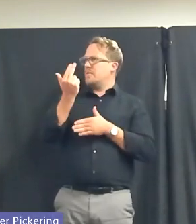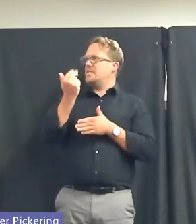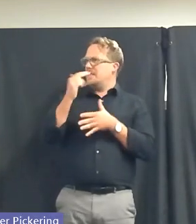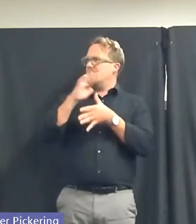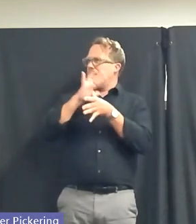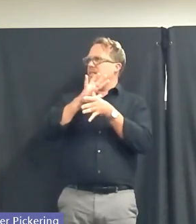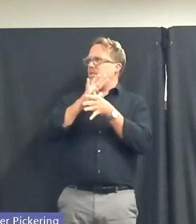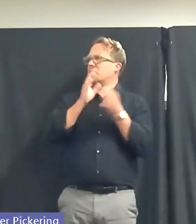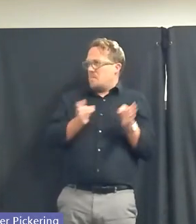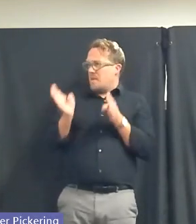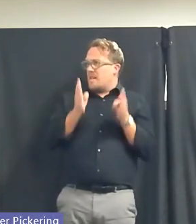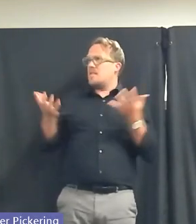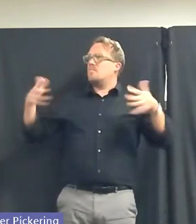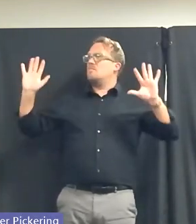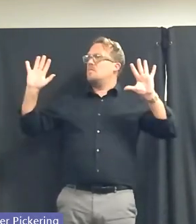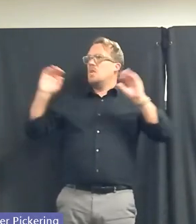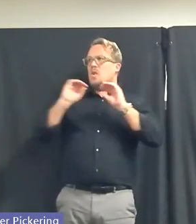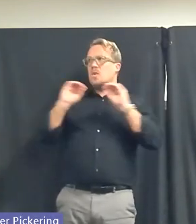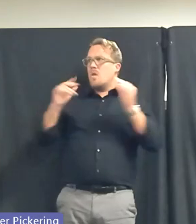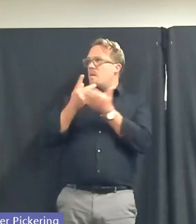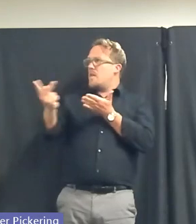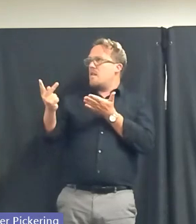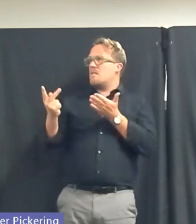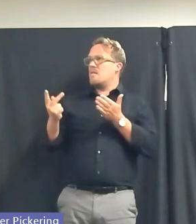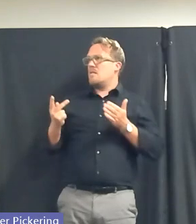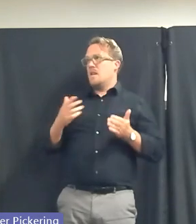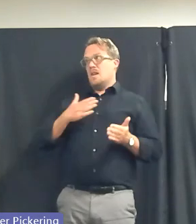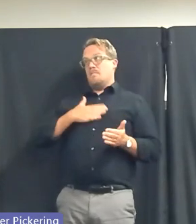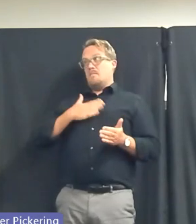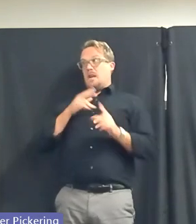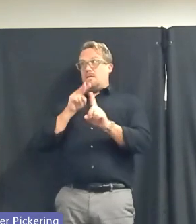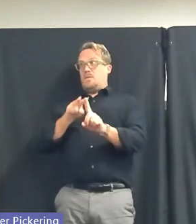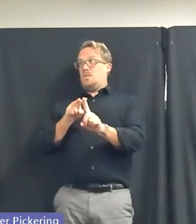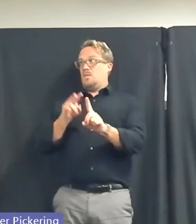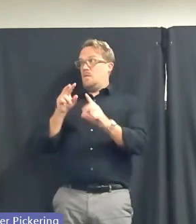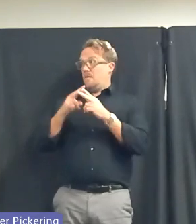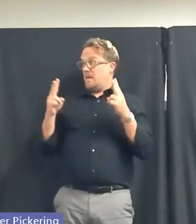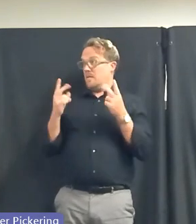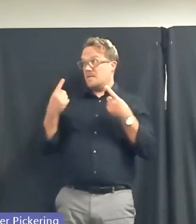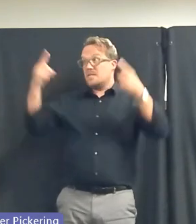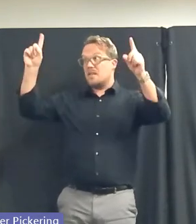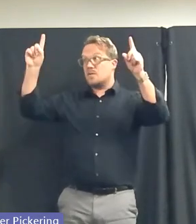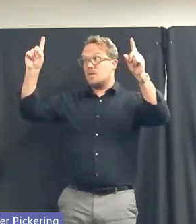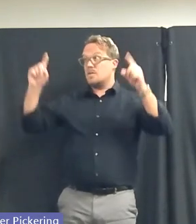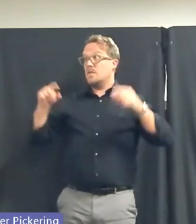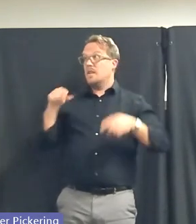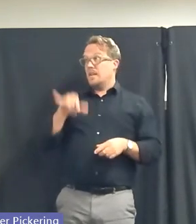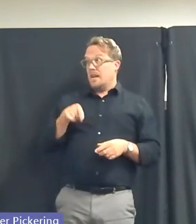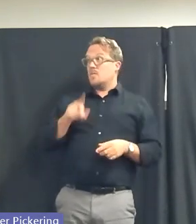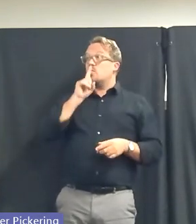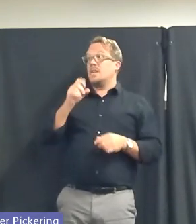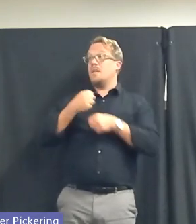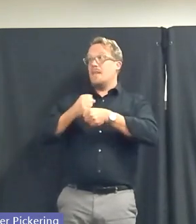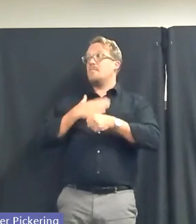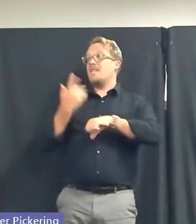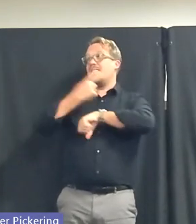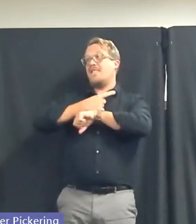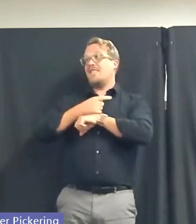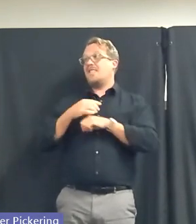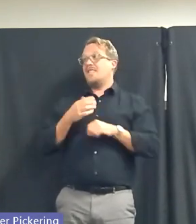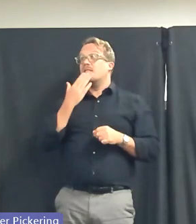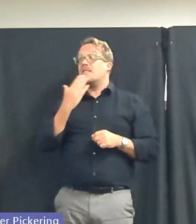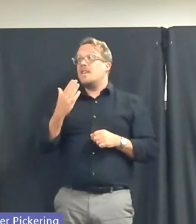So all 13 of our seniors have a plan upon graduation. So this is all successes. There's no